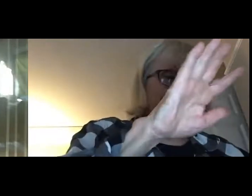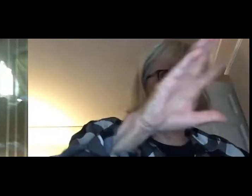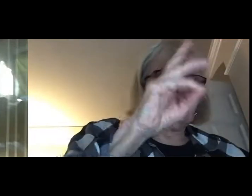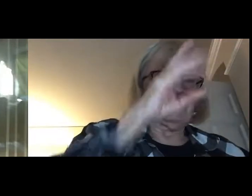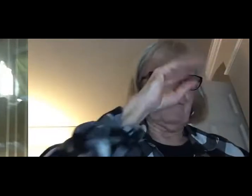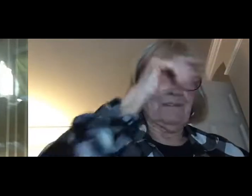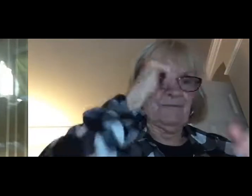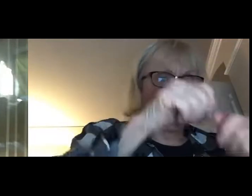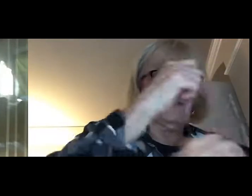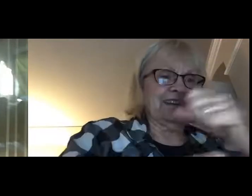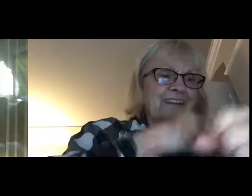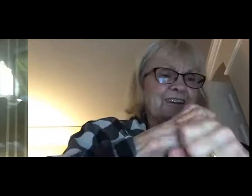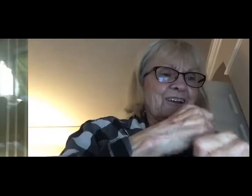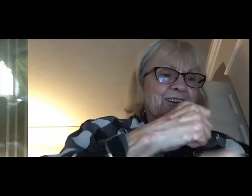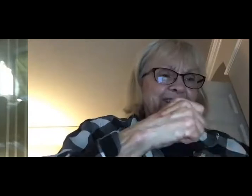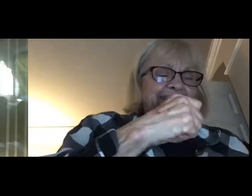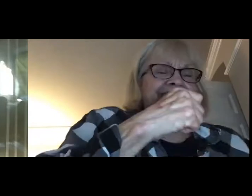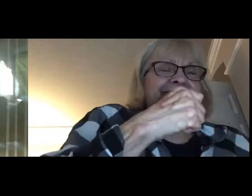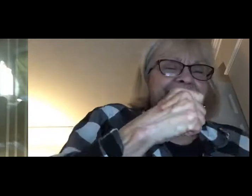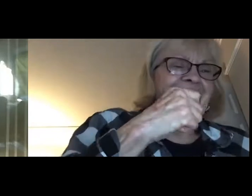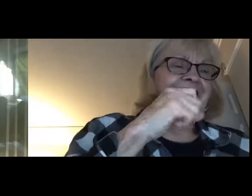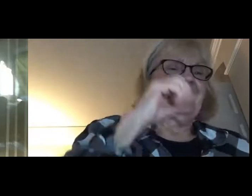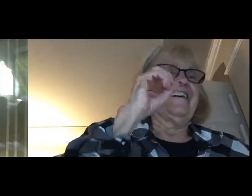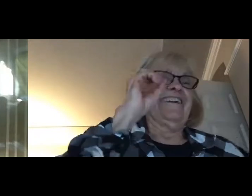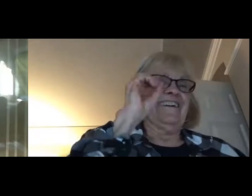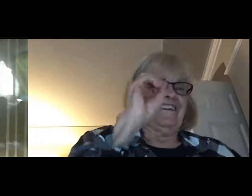1956, right? 1956, if I remember right.